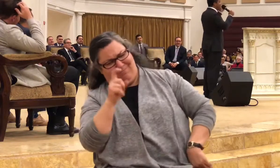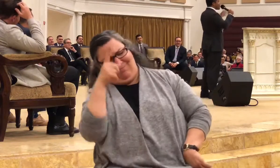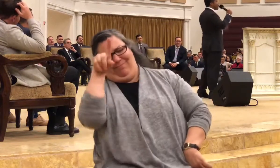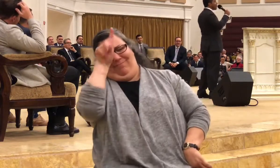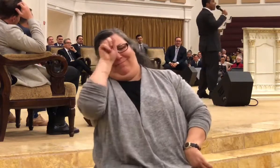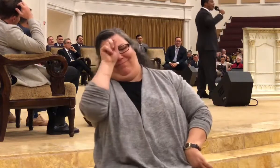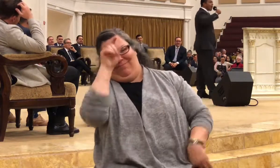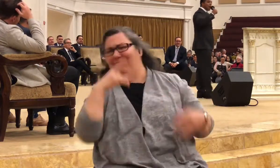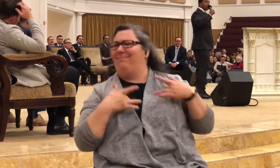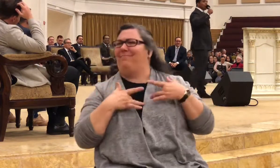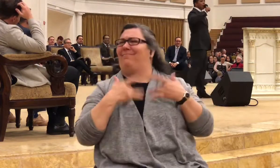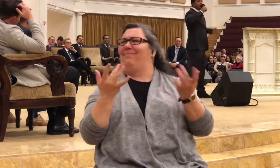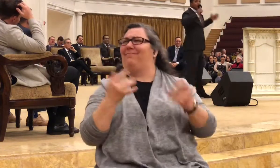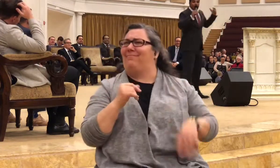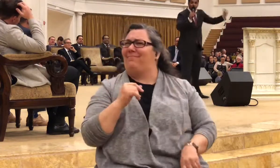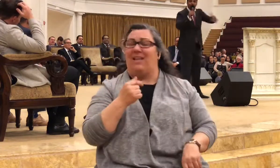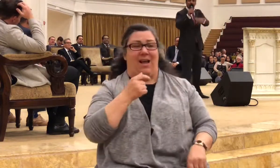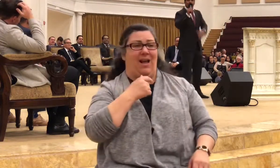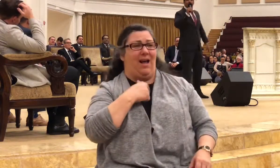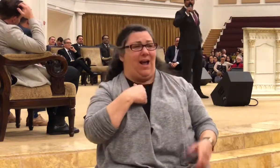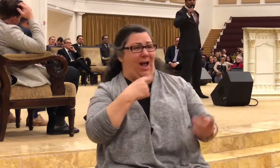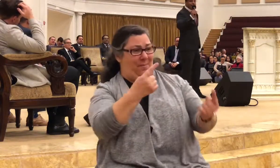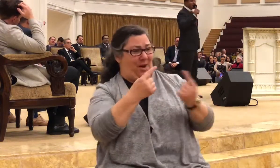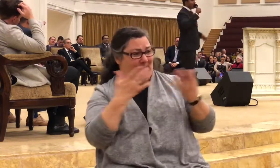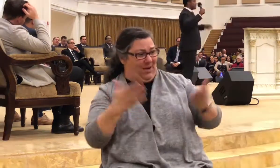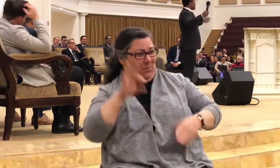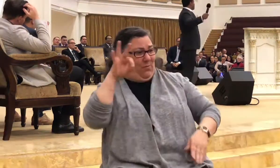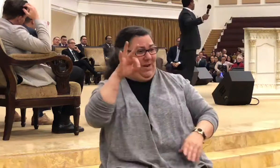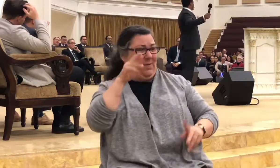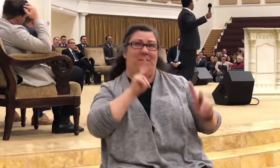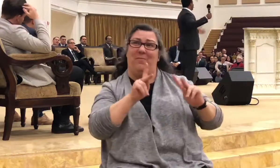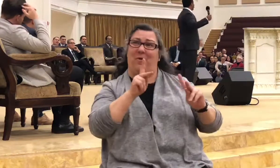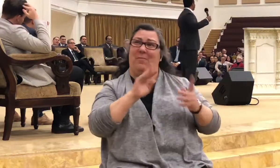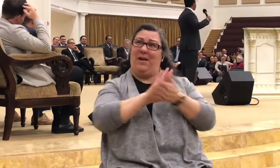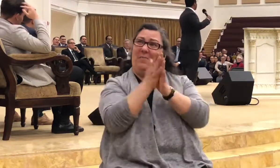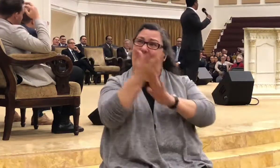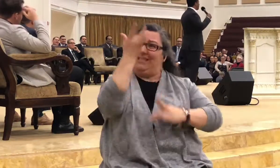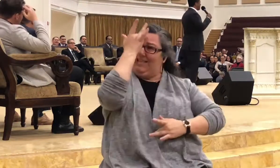thinking, man, what's going on? We're coming and people are getting sick instead of getting